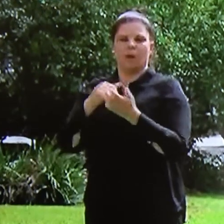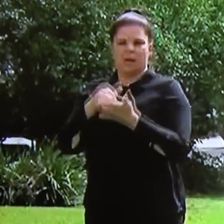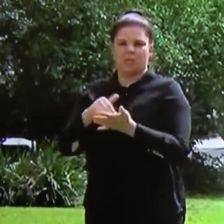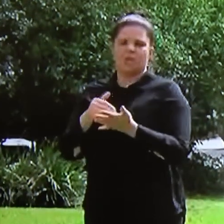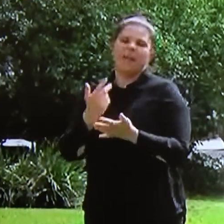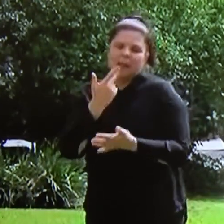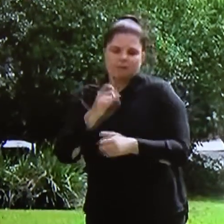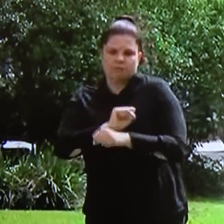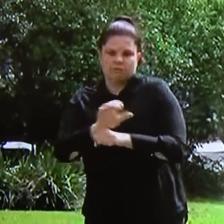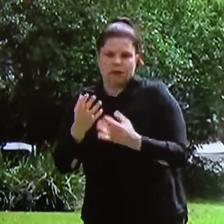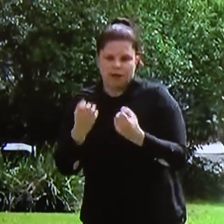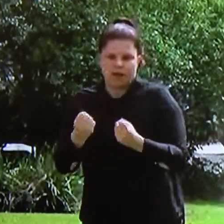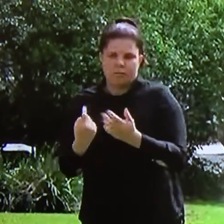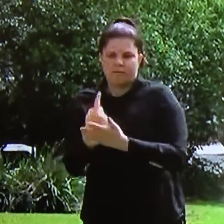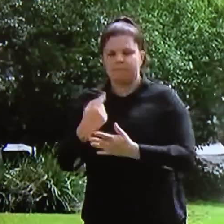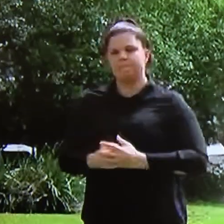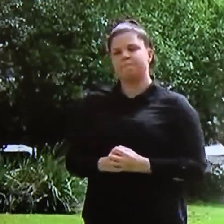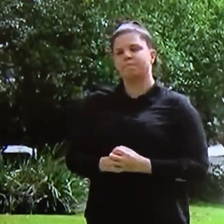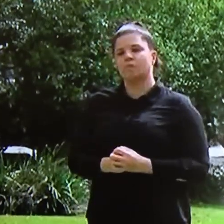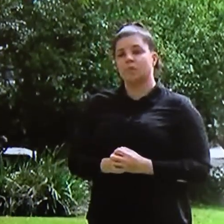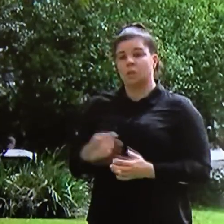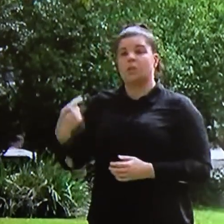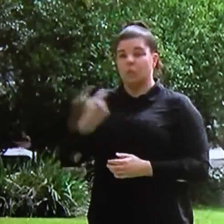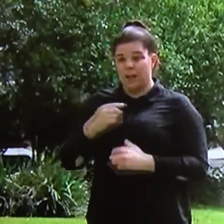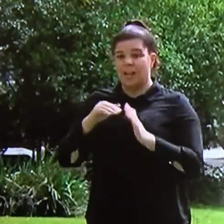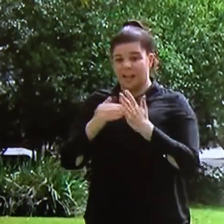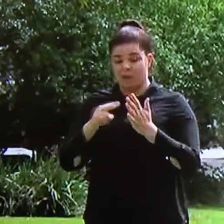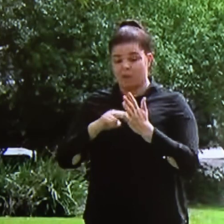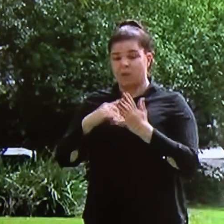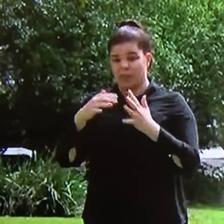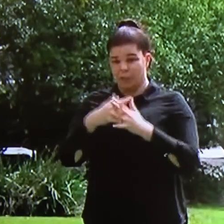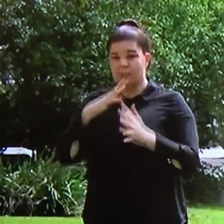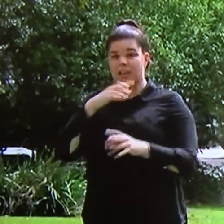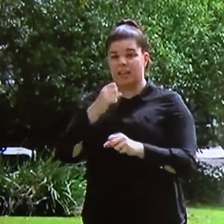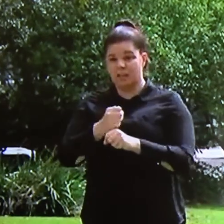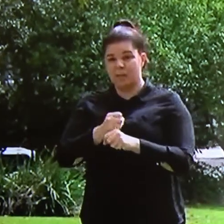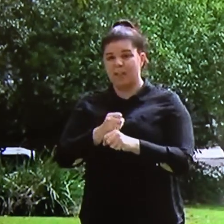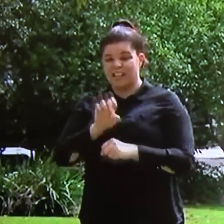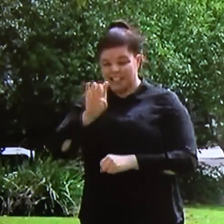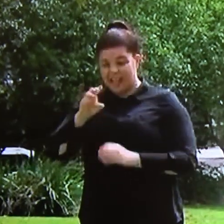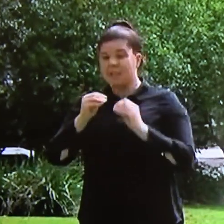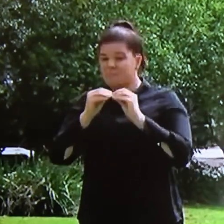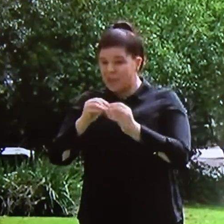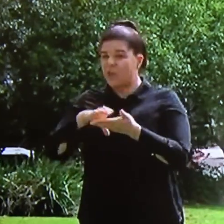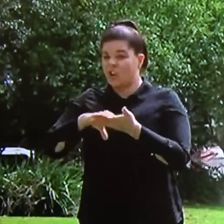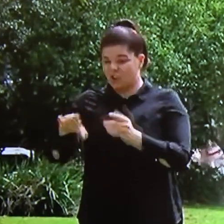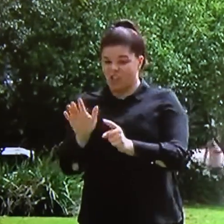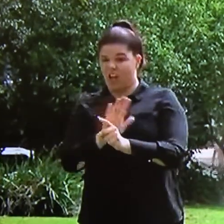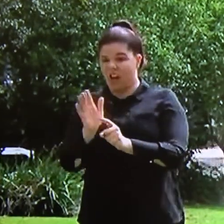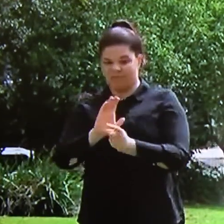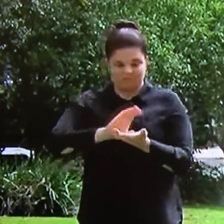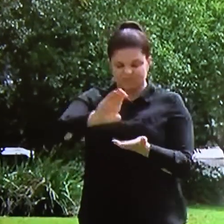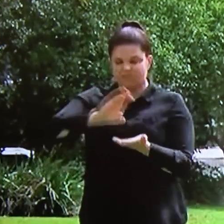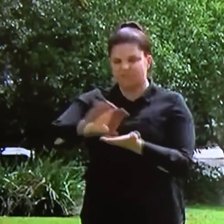together. As I said, this takes the total support of the New South Wales Government to close to $10 billion for those businesses